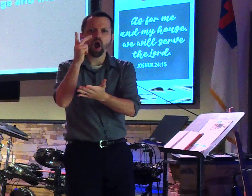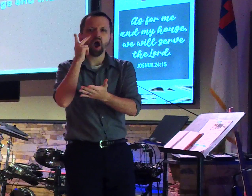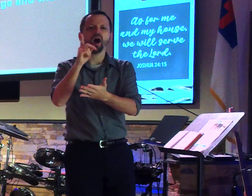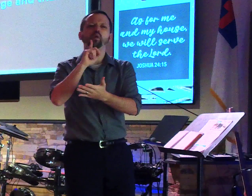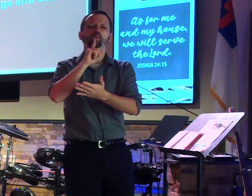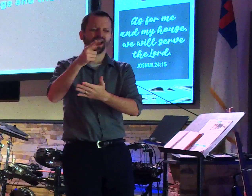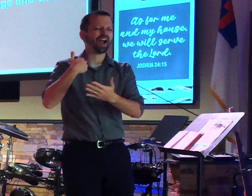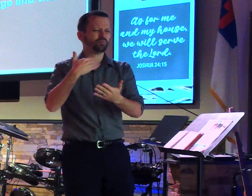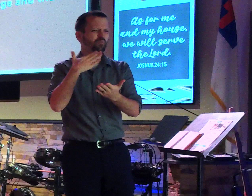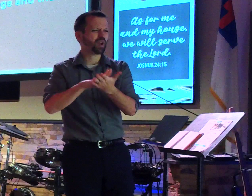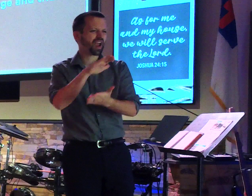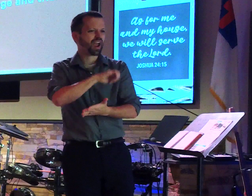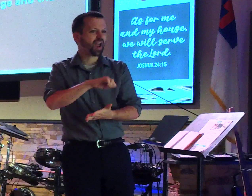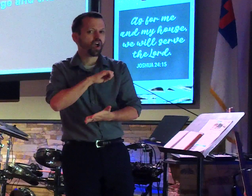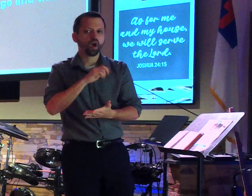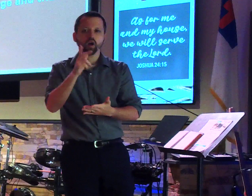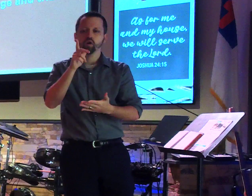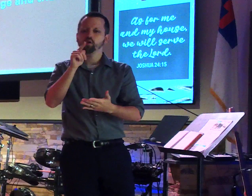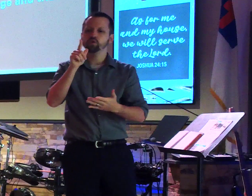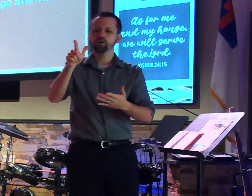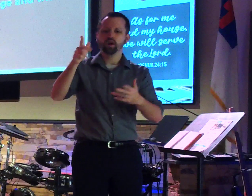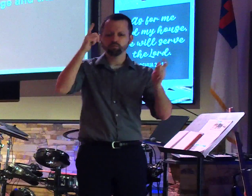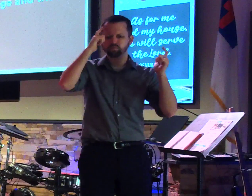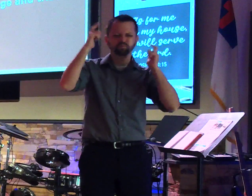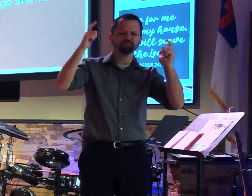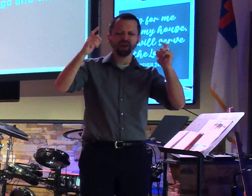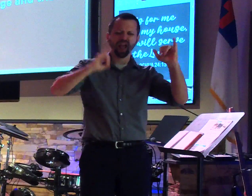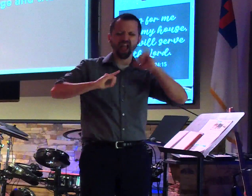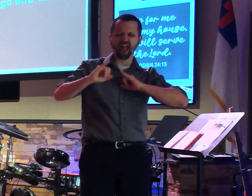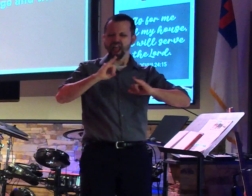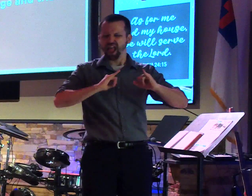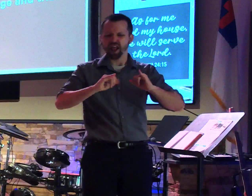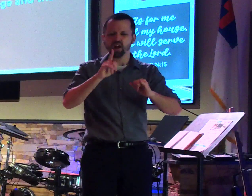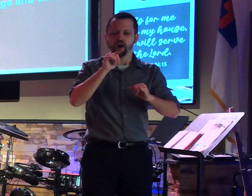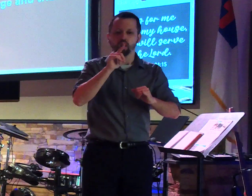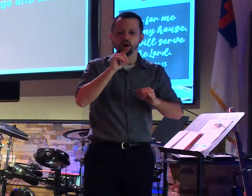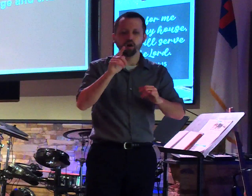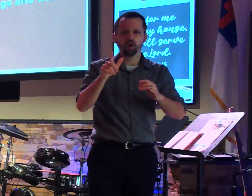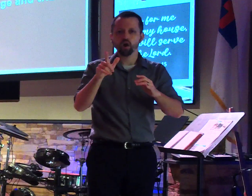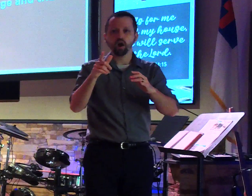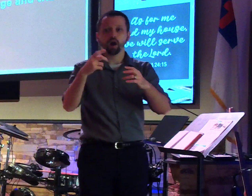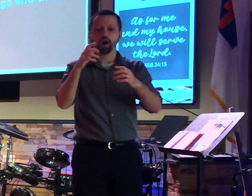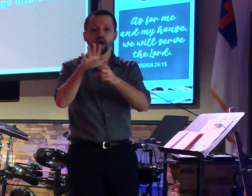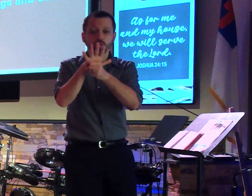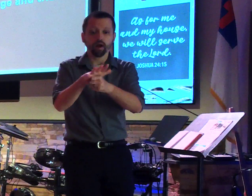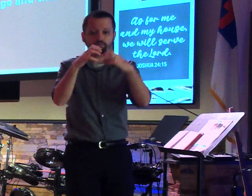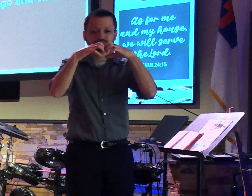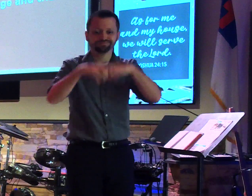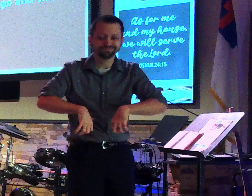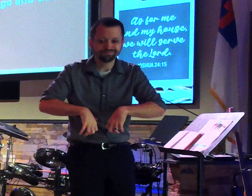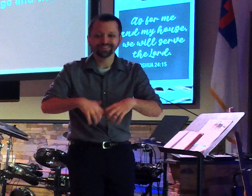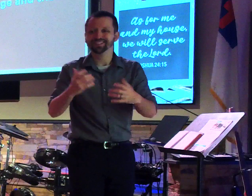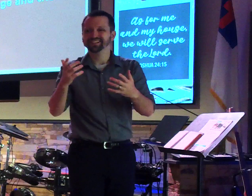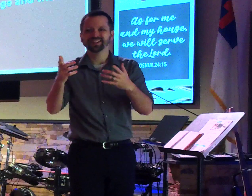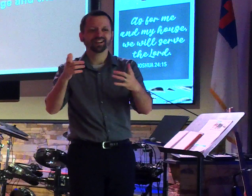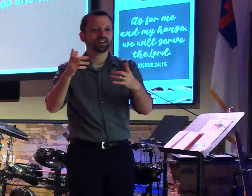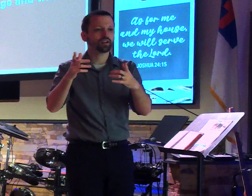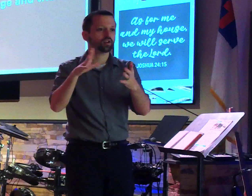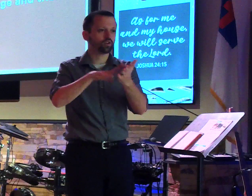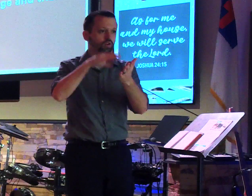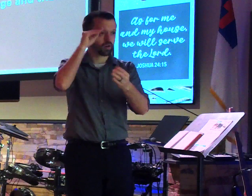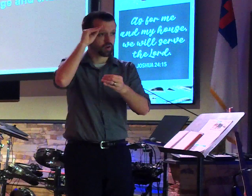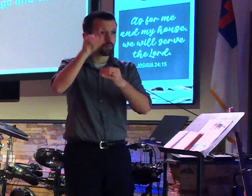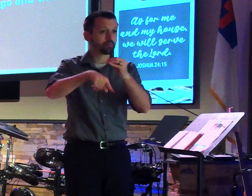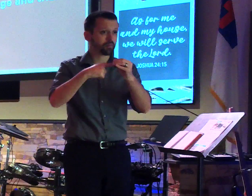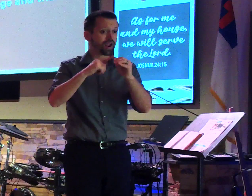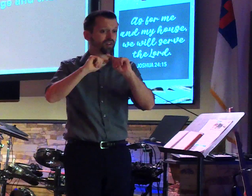find out who's all about themselves. You find out who's going to melt down under pressure. You find out a lot about your teammates when